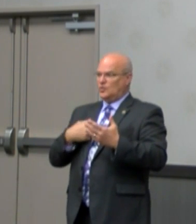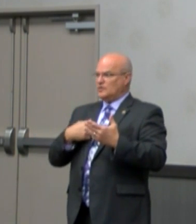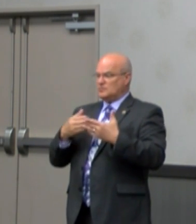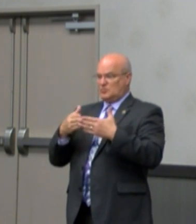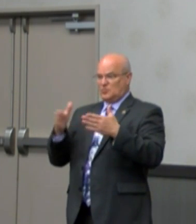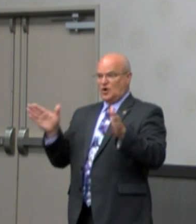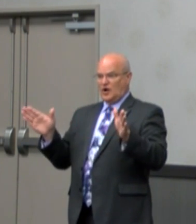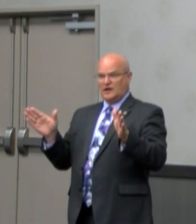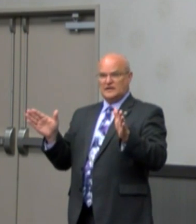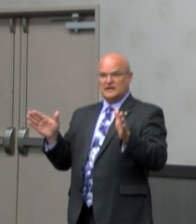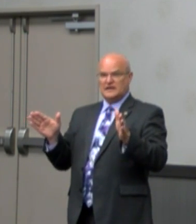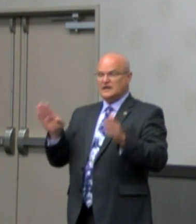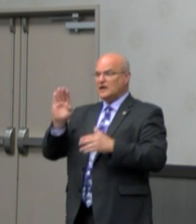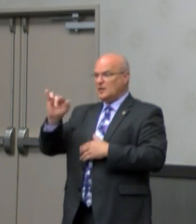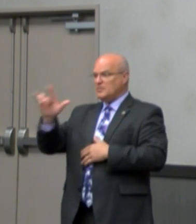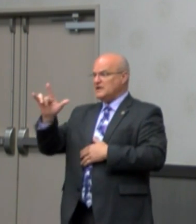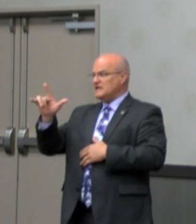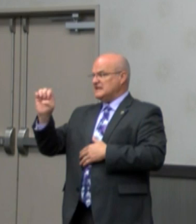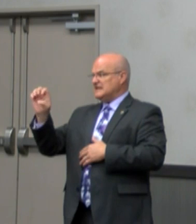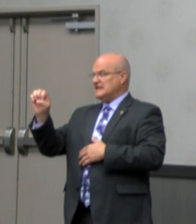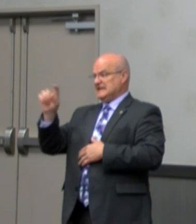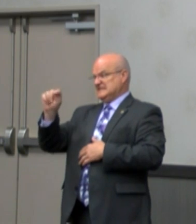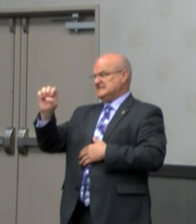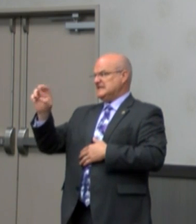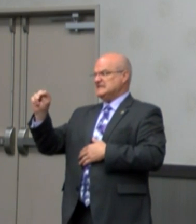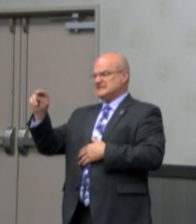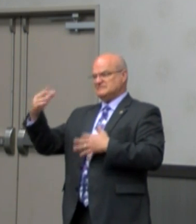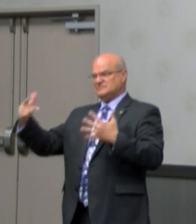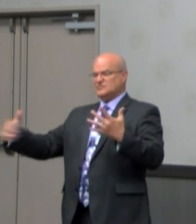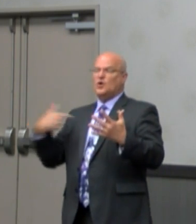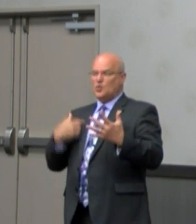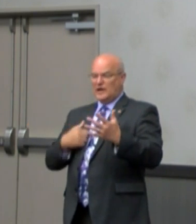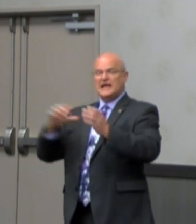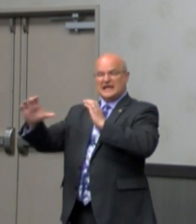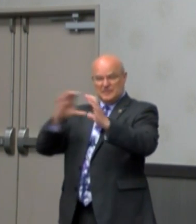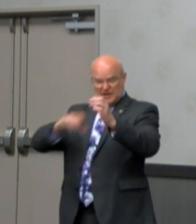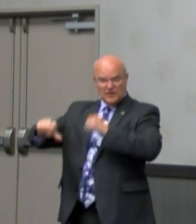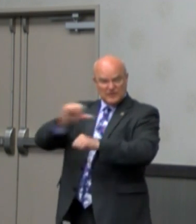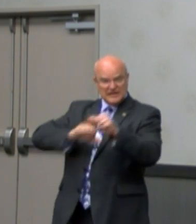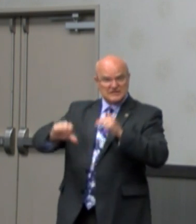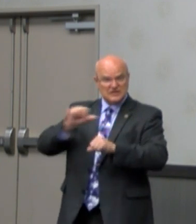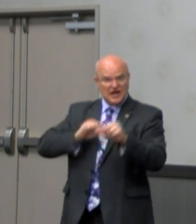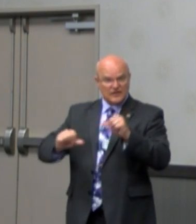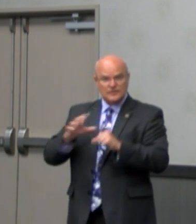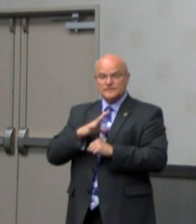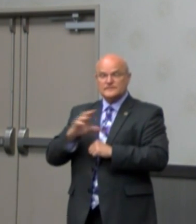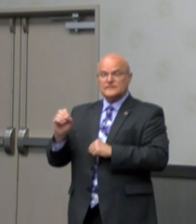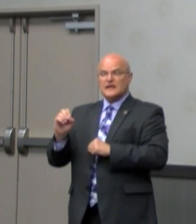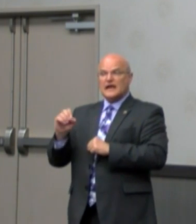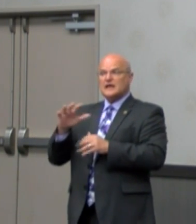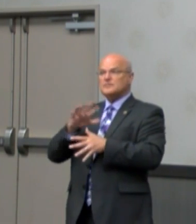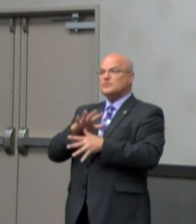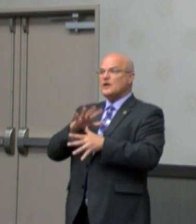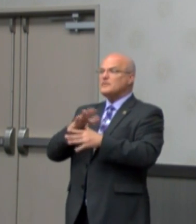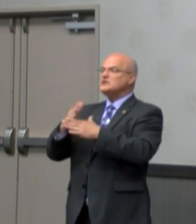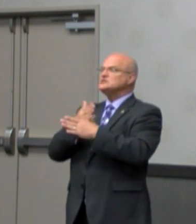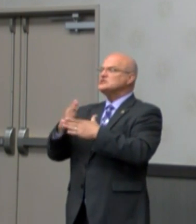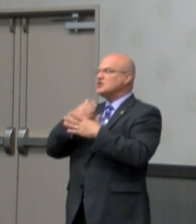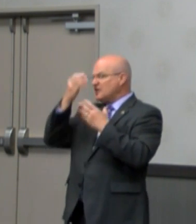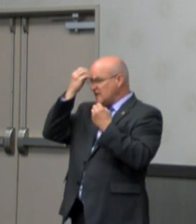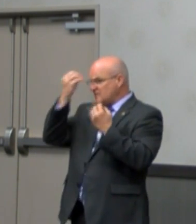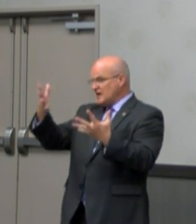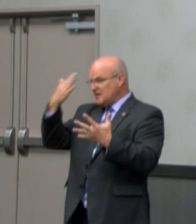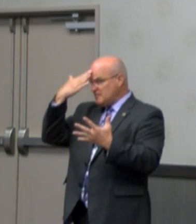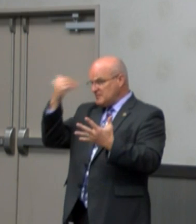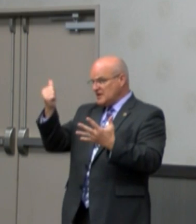broadly, Bill Lee in Tennessee, and on and on. And it's primarily sharing information